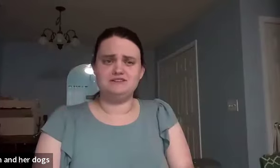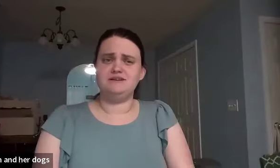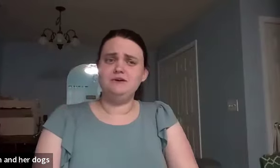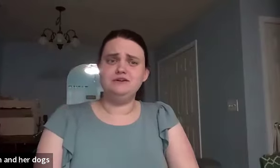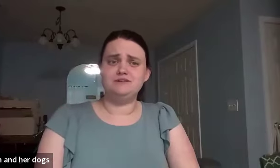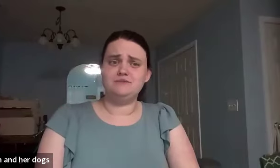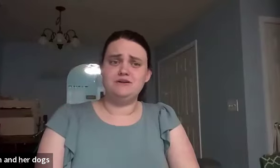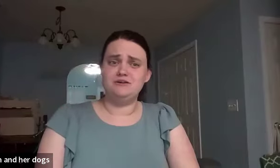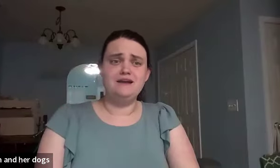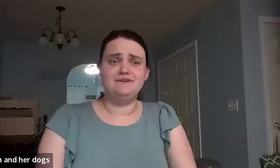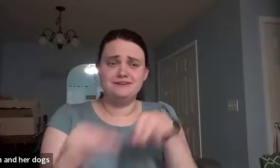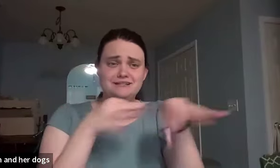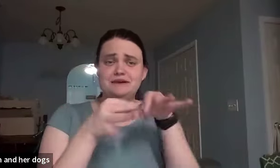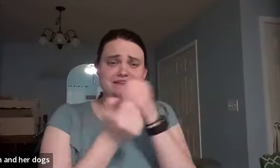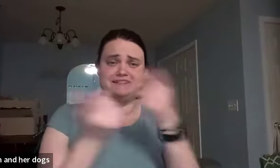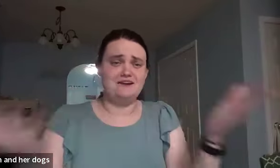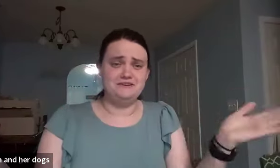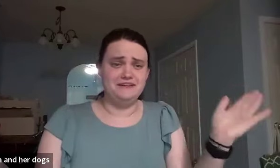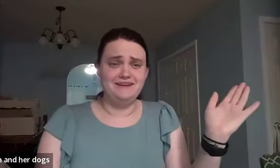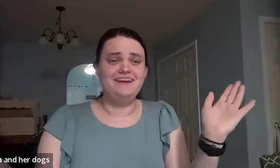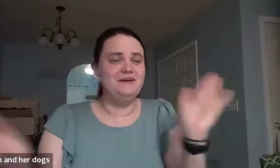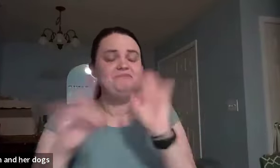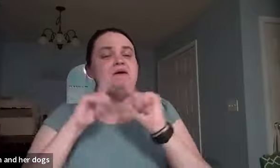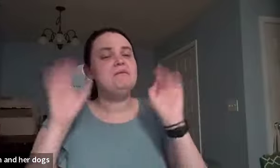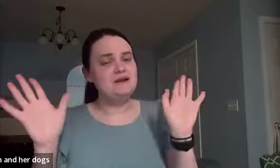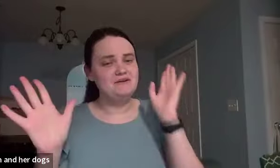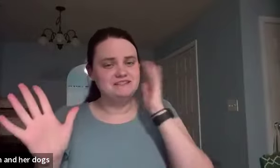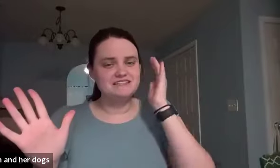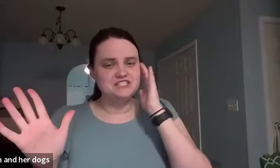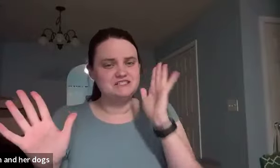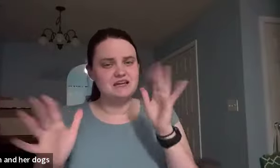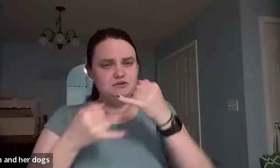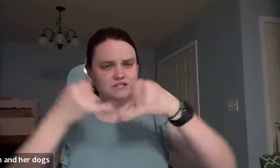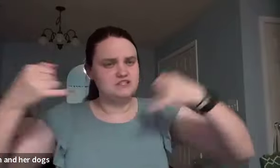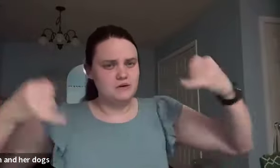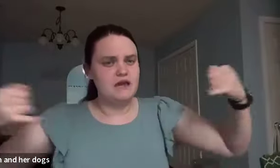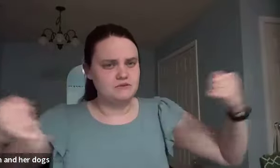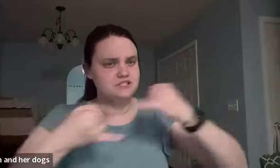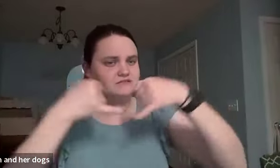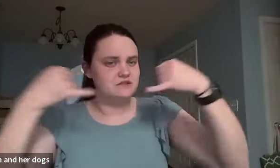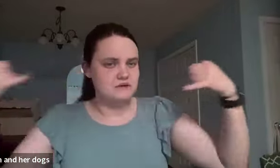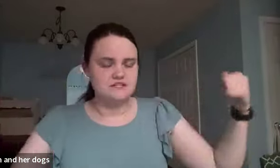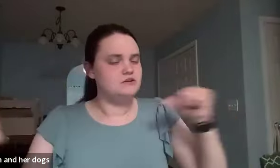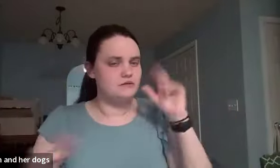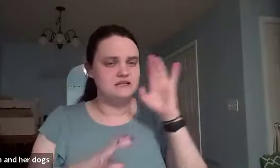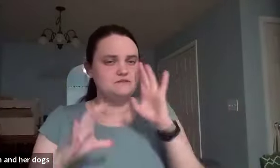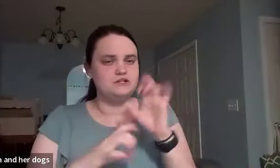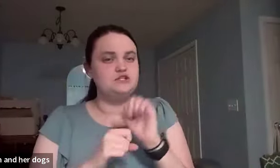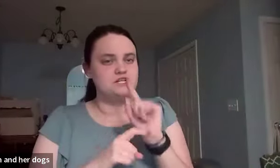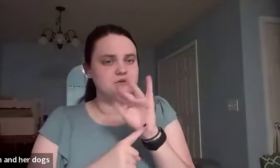guys are like, what are you talking about, girl? I'm not gonna explain this entire thing yet. But I always like to just say you can just go ahead with just doing this. You don't always have to worry too much about